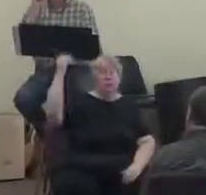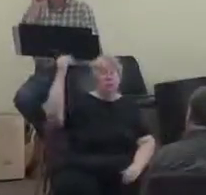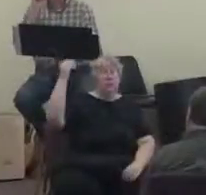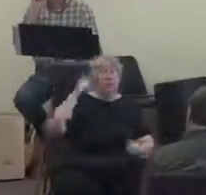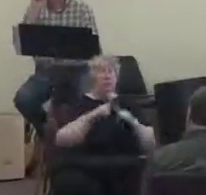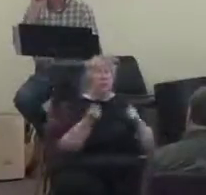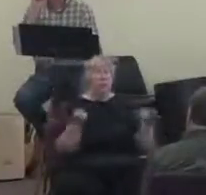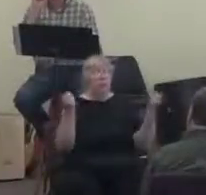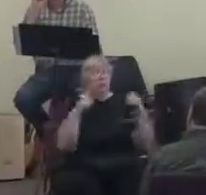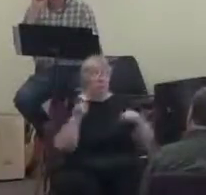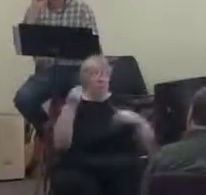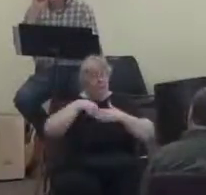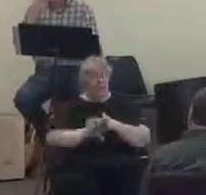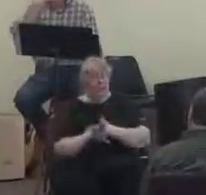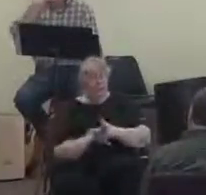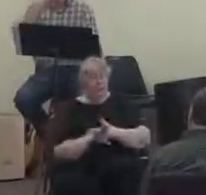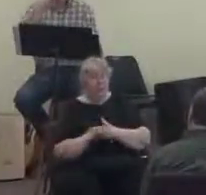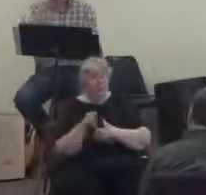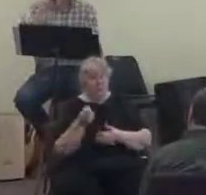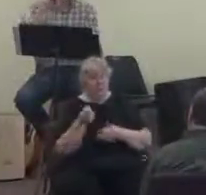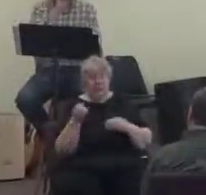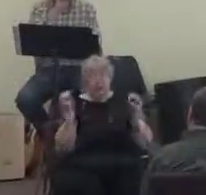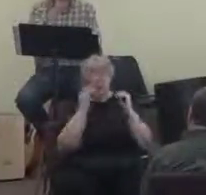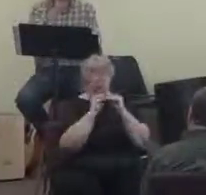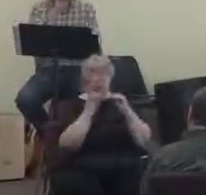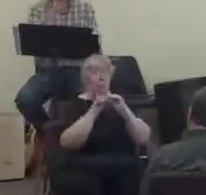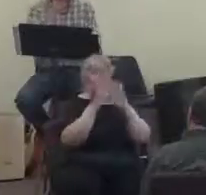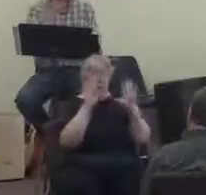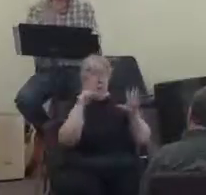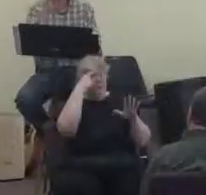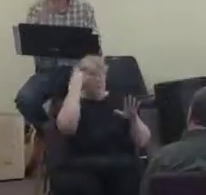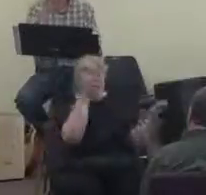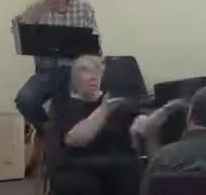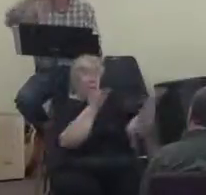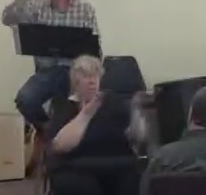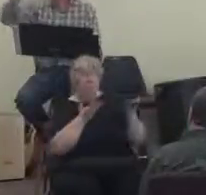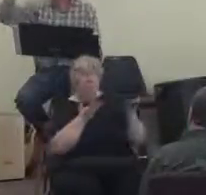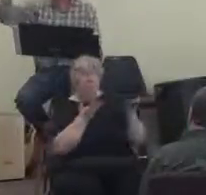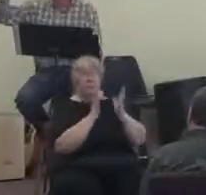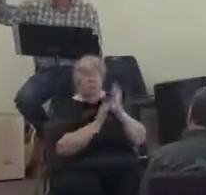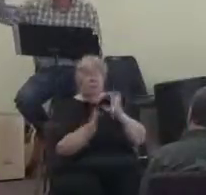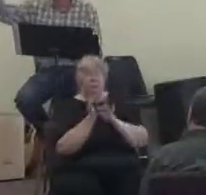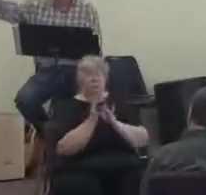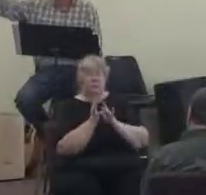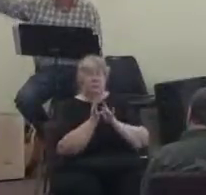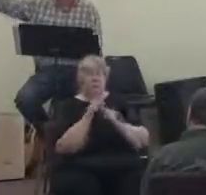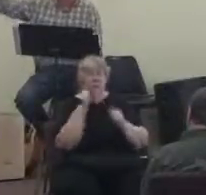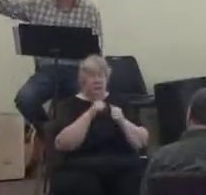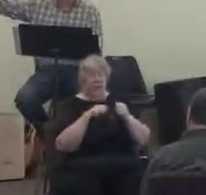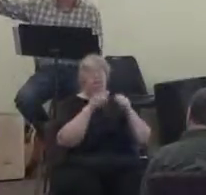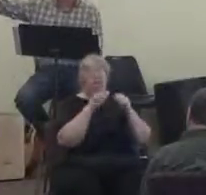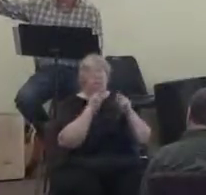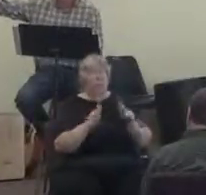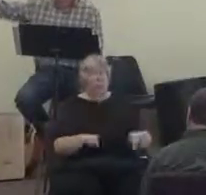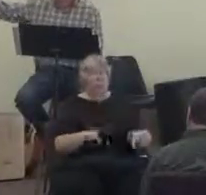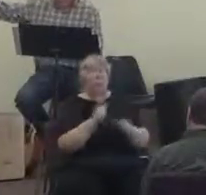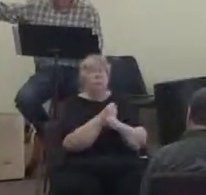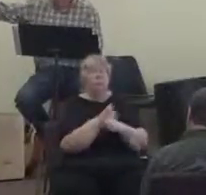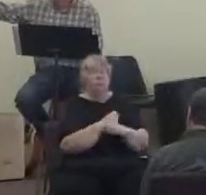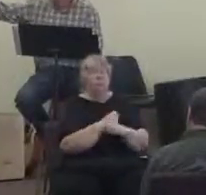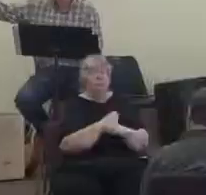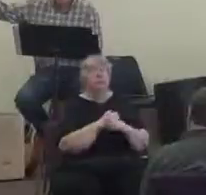brighter because I brought Jesus in. And everyone that shows up after that, it gets brighter and brighter, and the glow of Jesus is